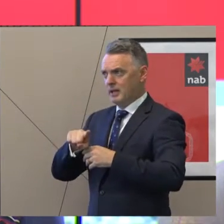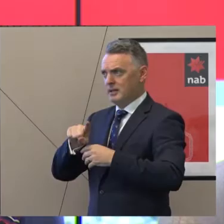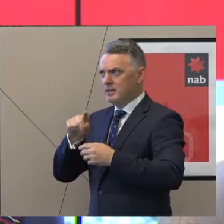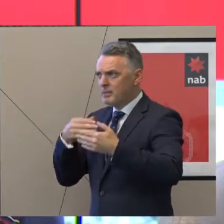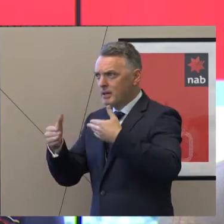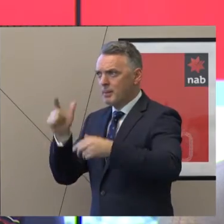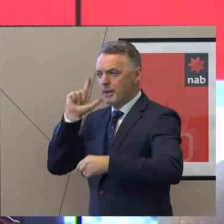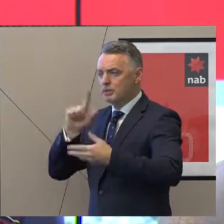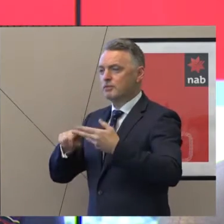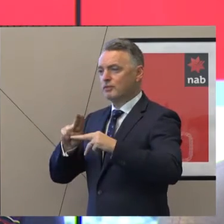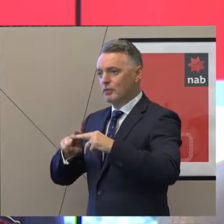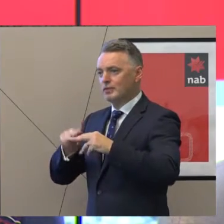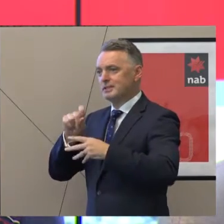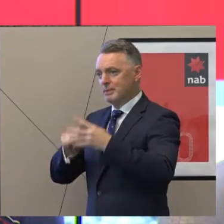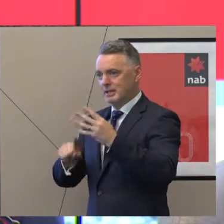Disability Law.